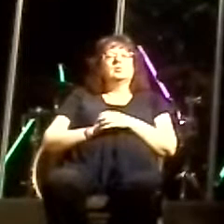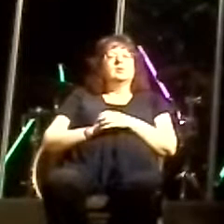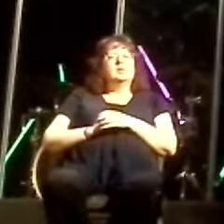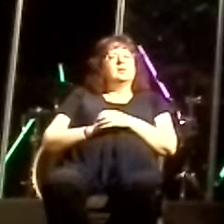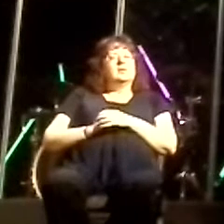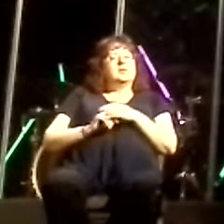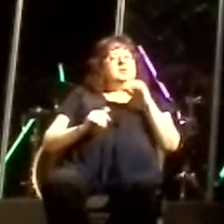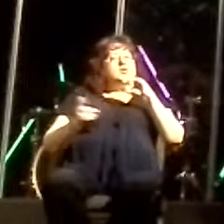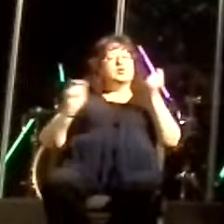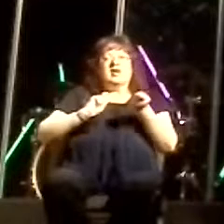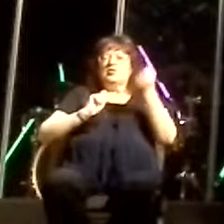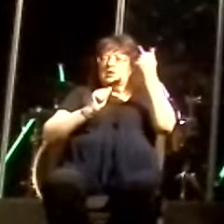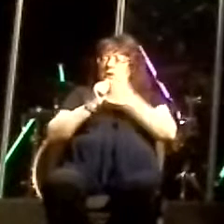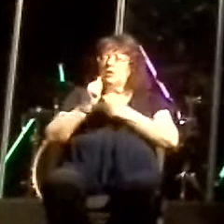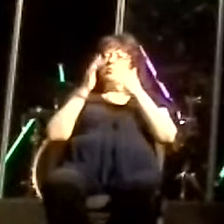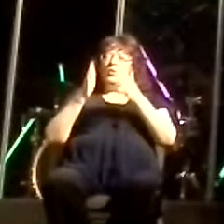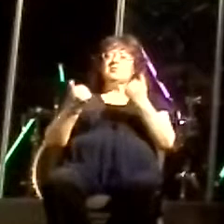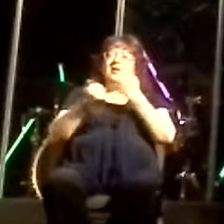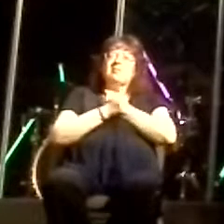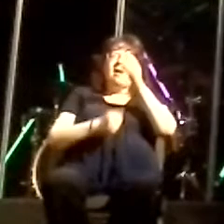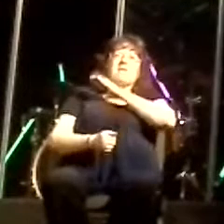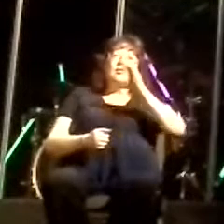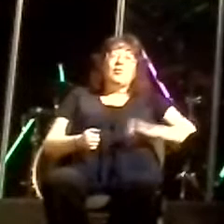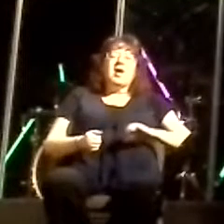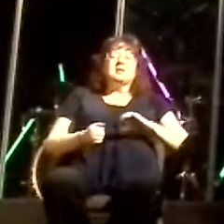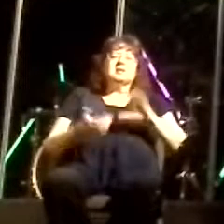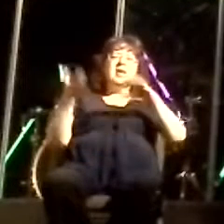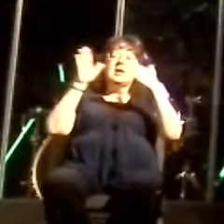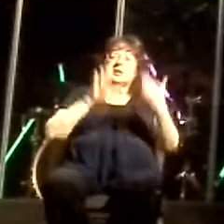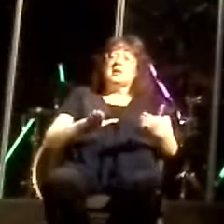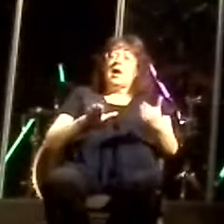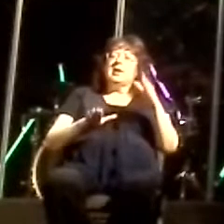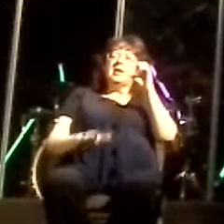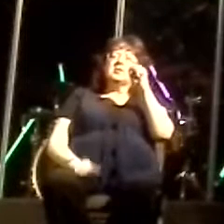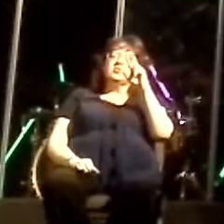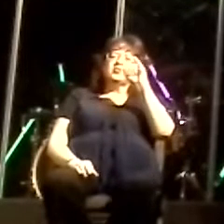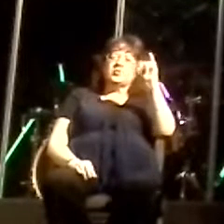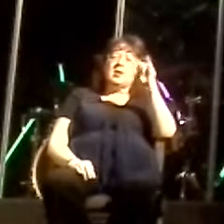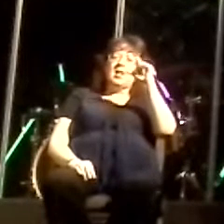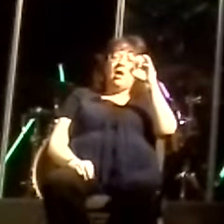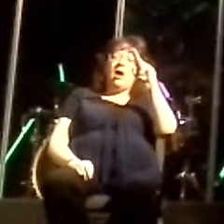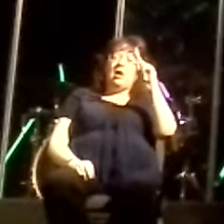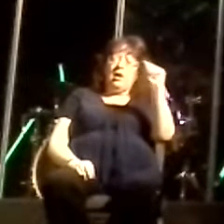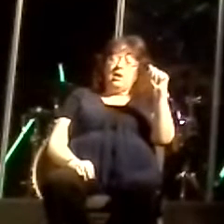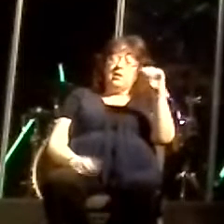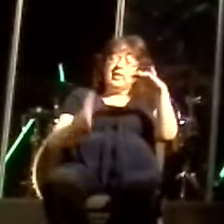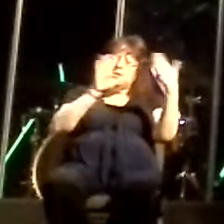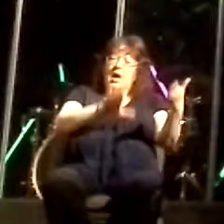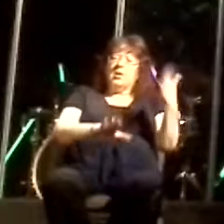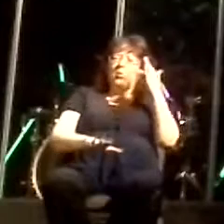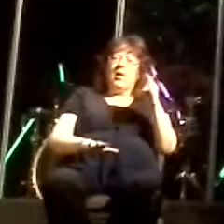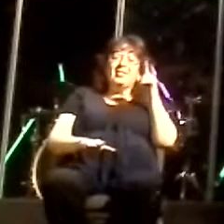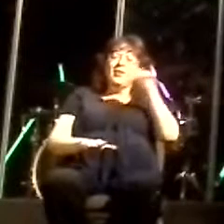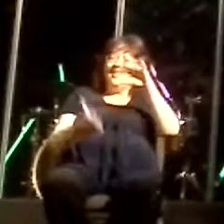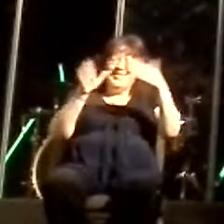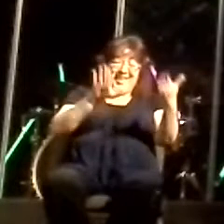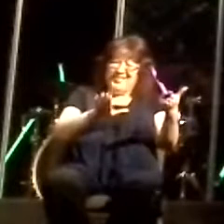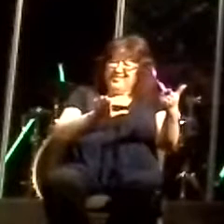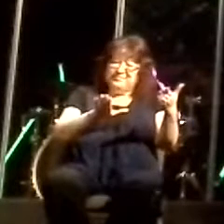It's a game changer for everyone who loved Christ, who lost their life in Chicago this morning. Because they are not